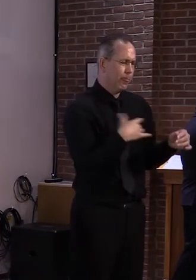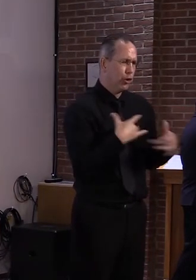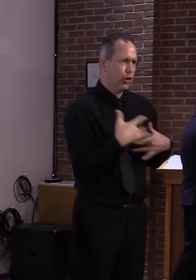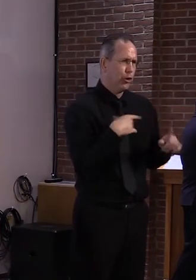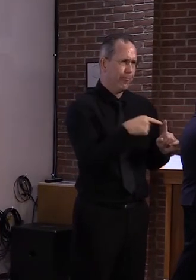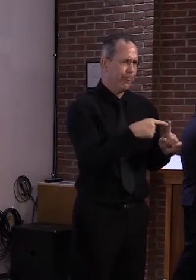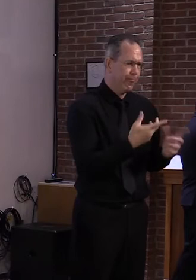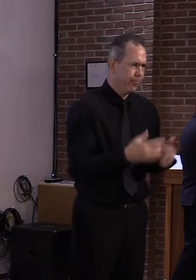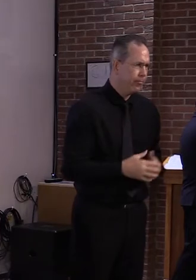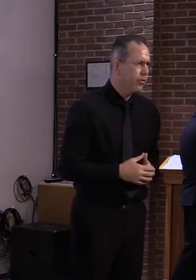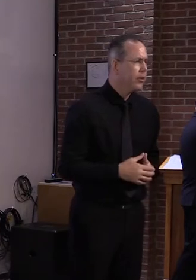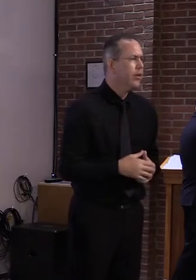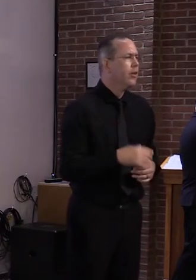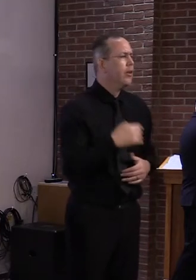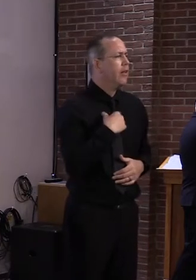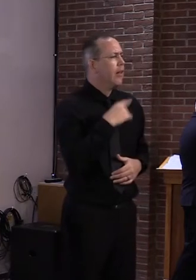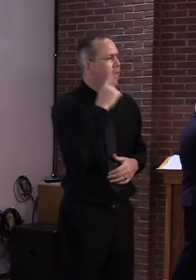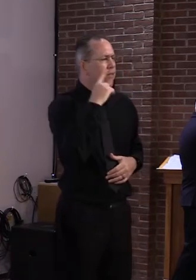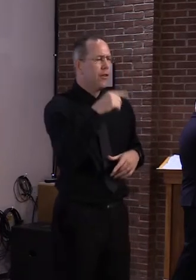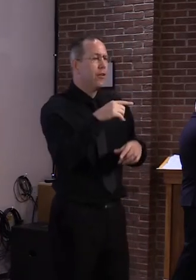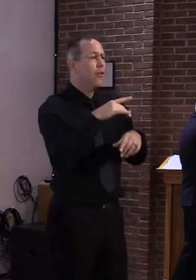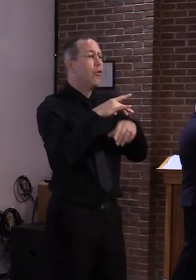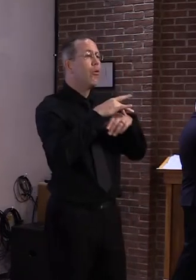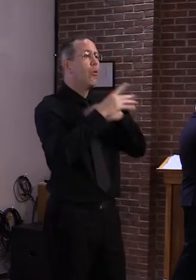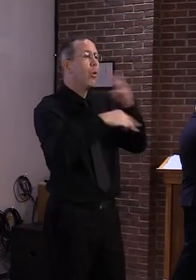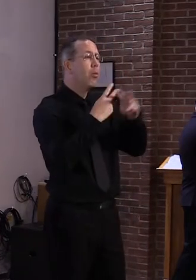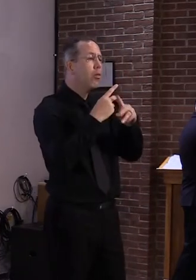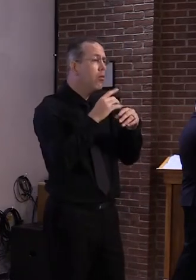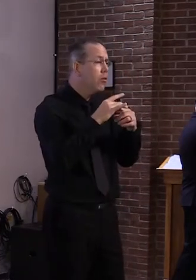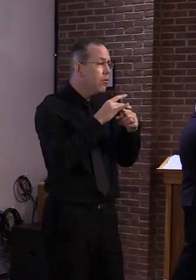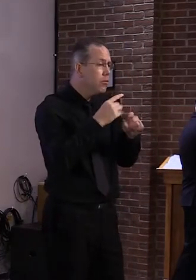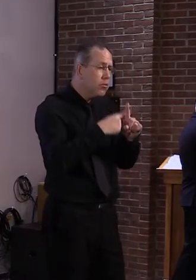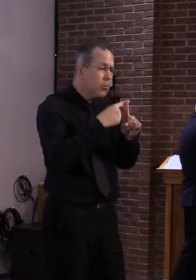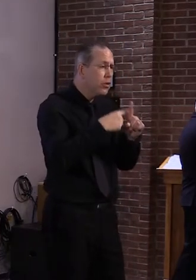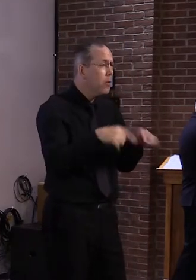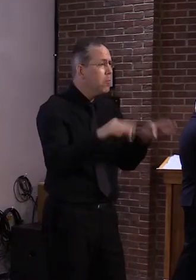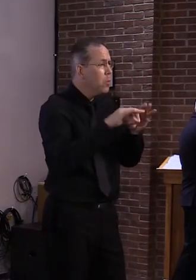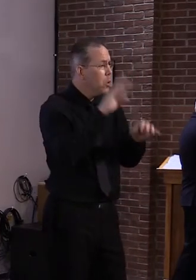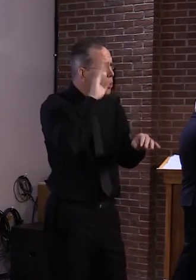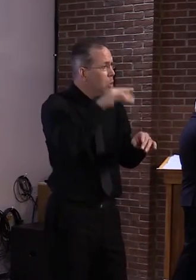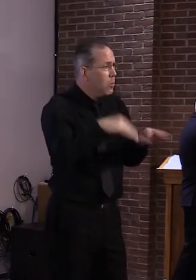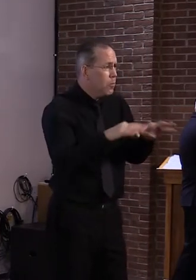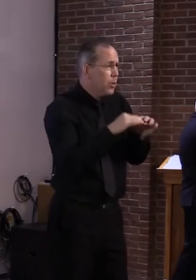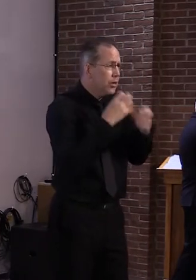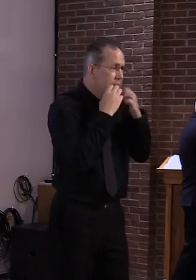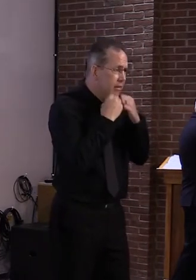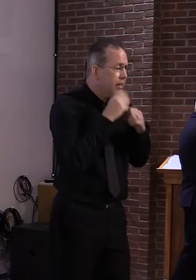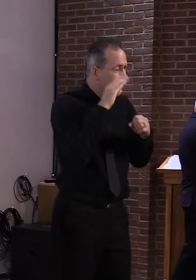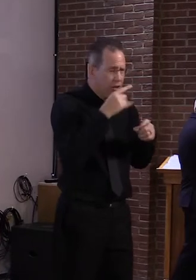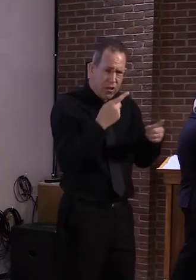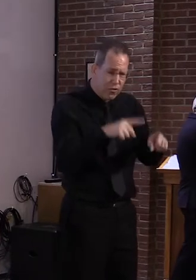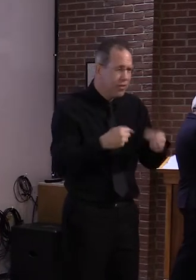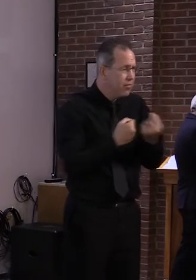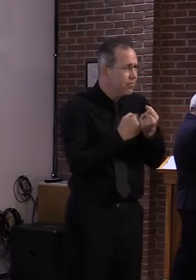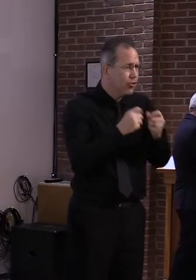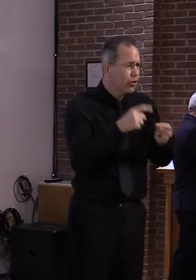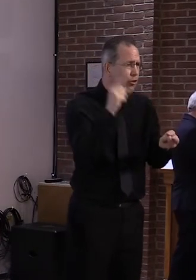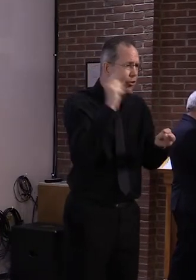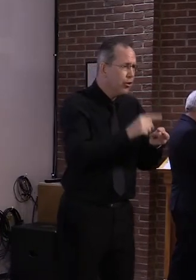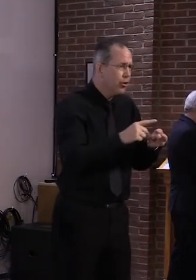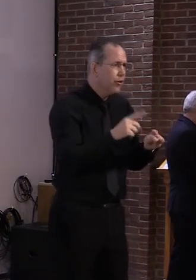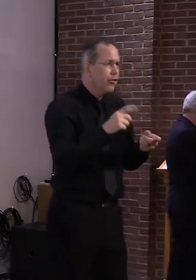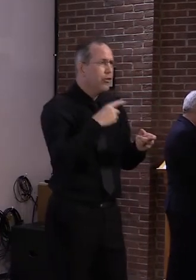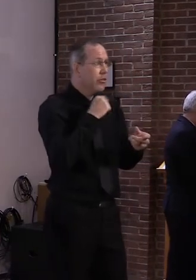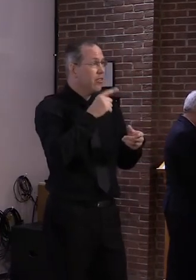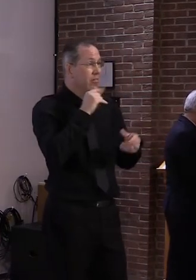global warming is real. I do believe we have to change the way we do business.